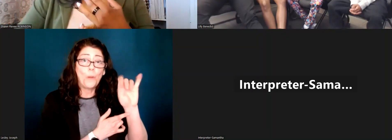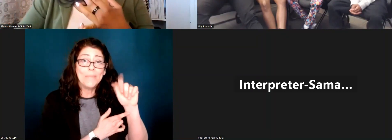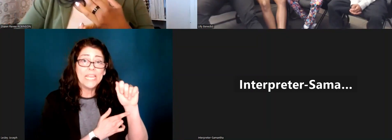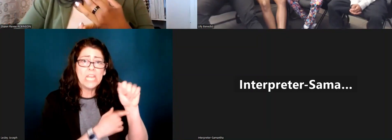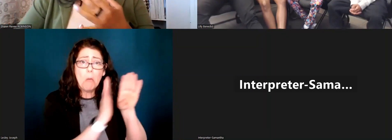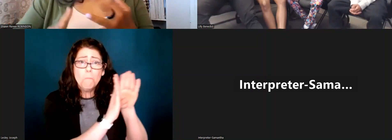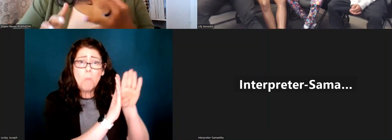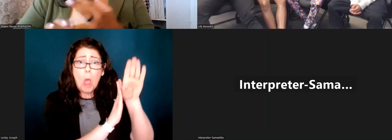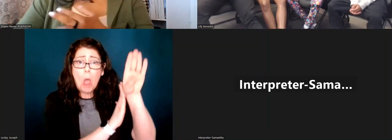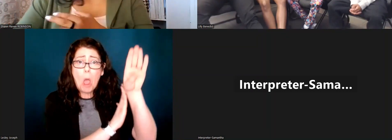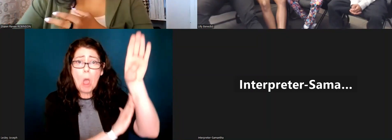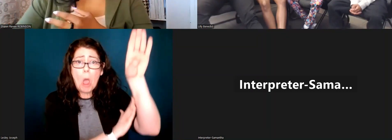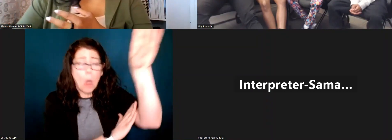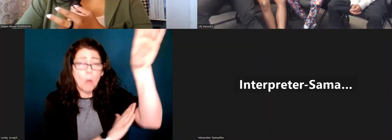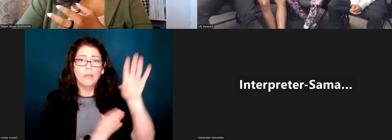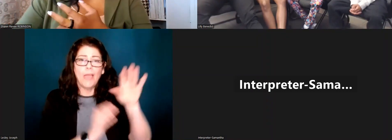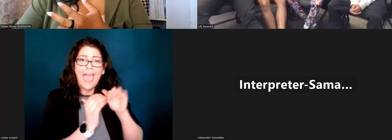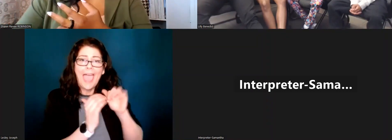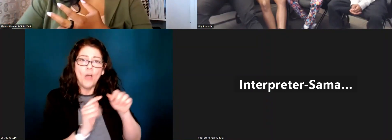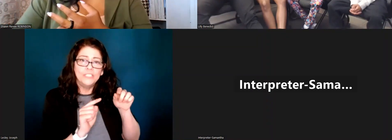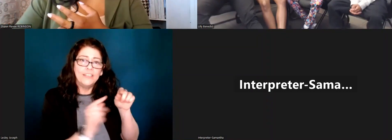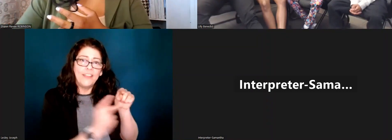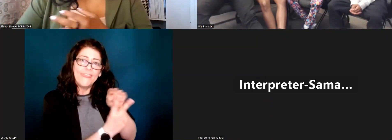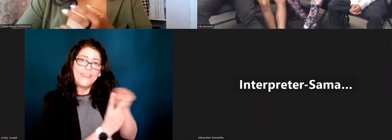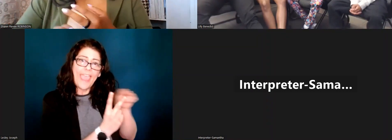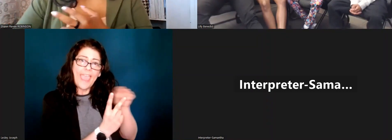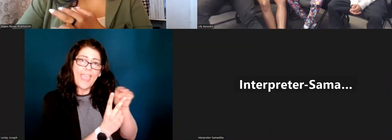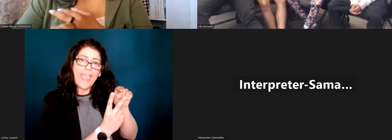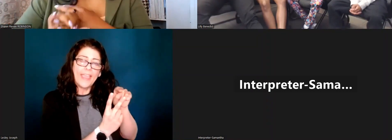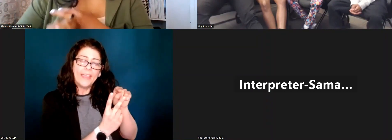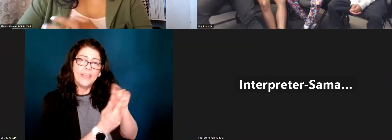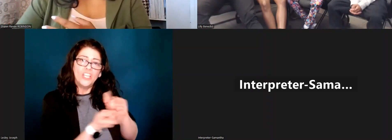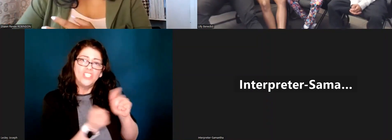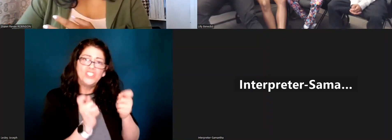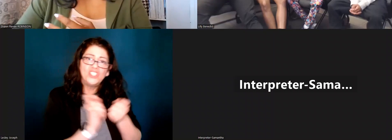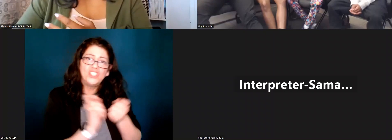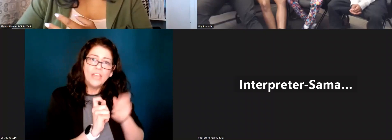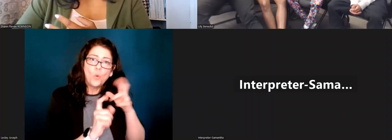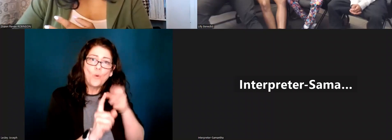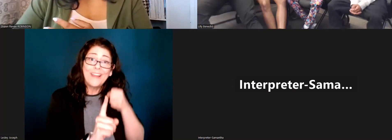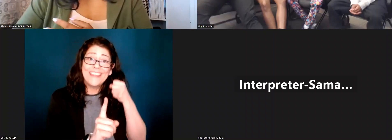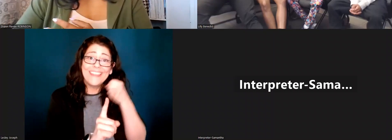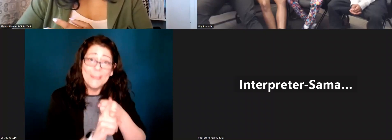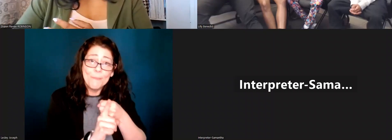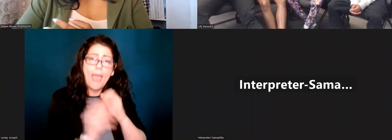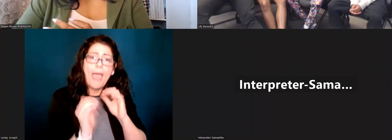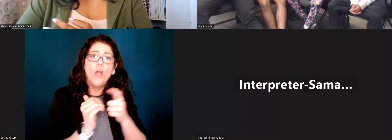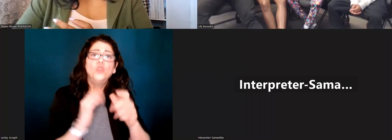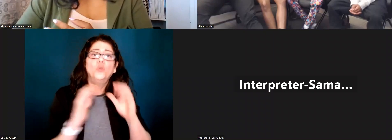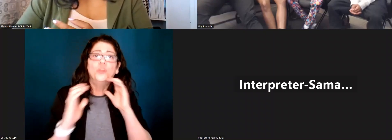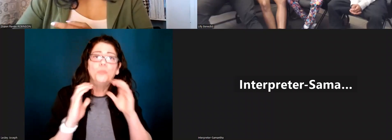your family and with your friends. And we can start with Nora.